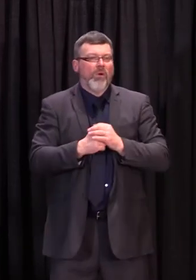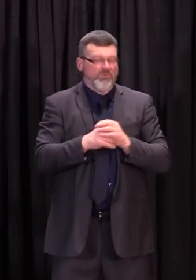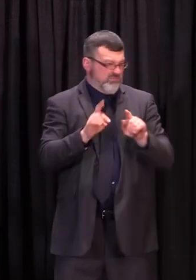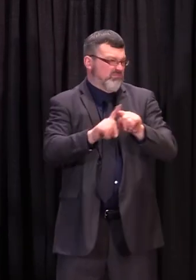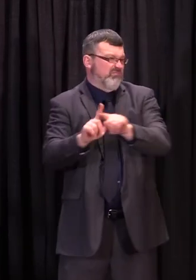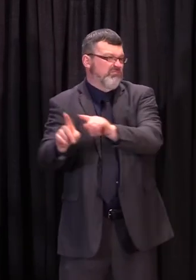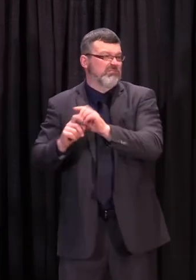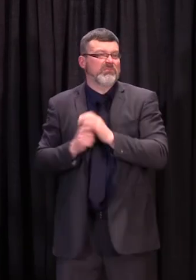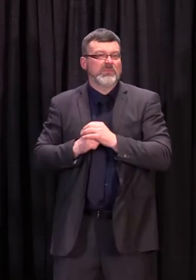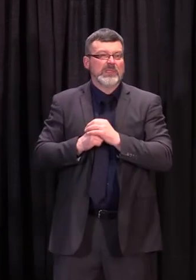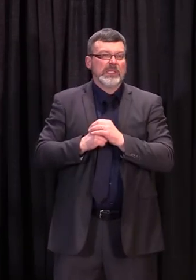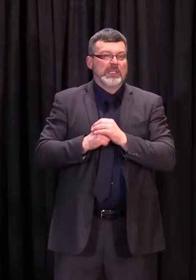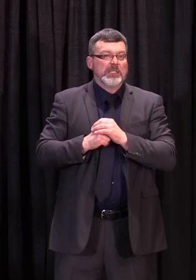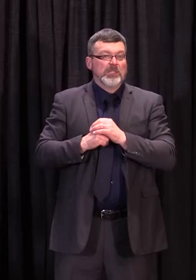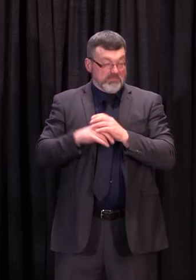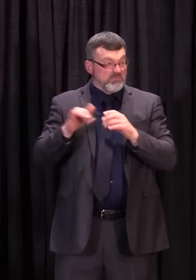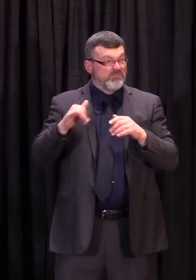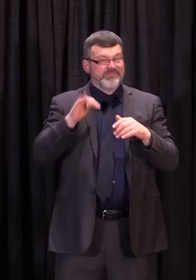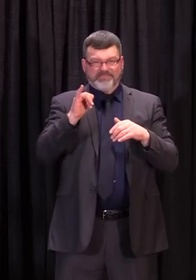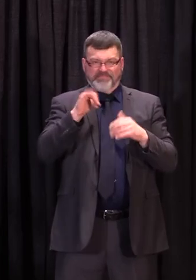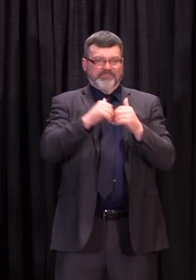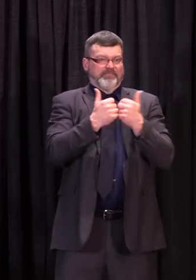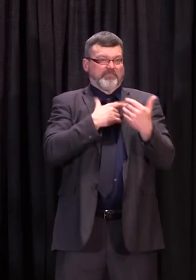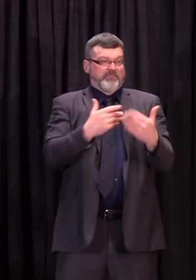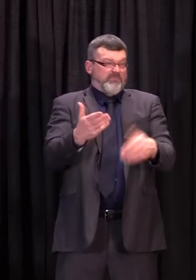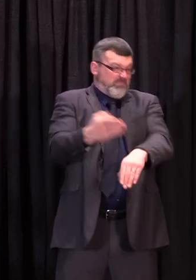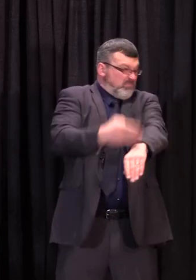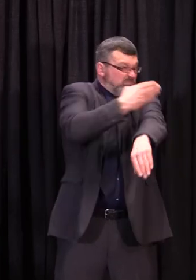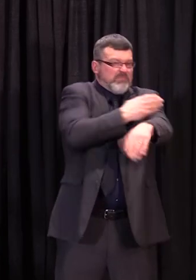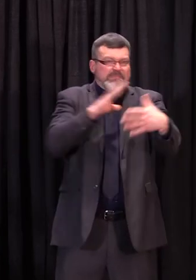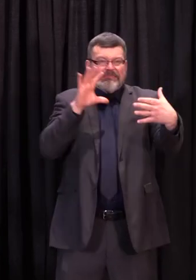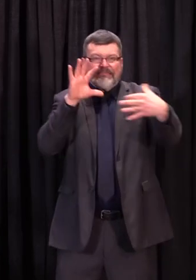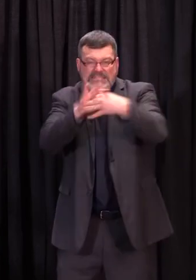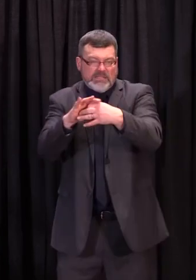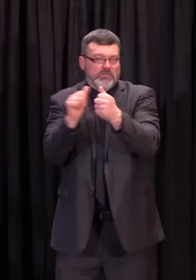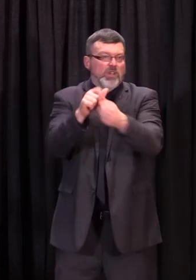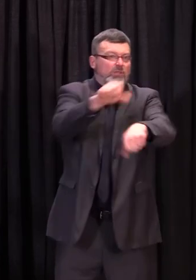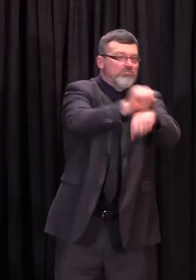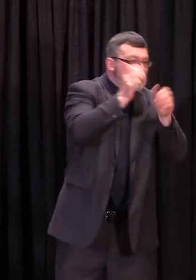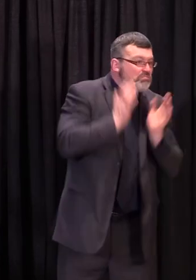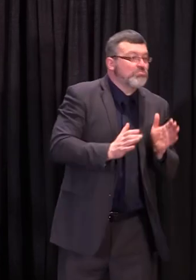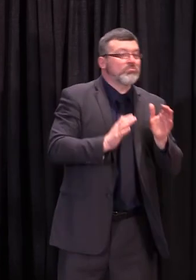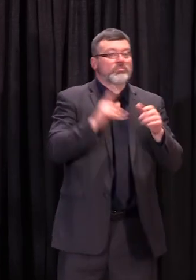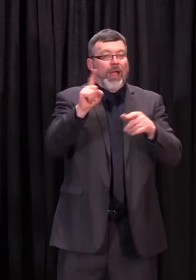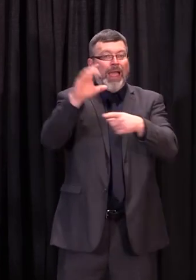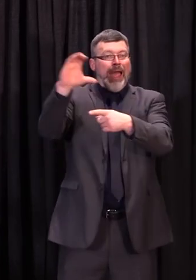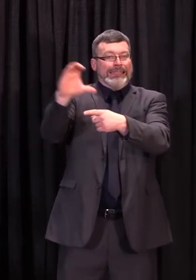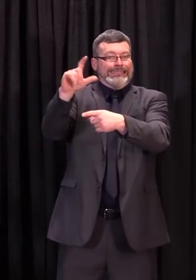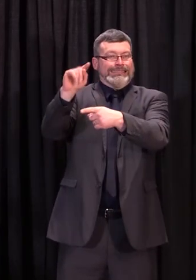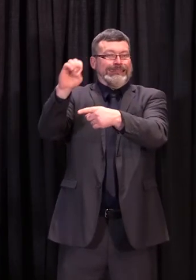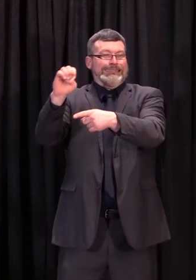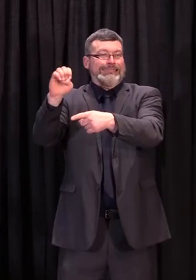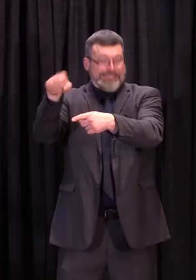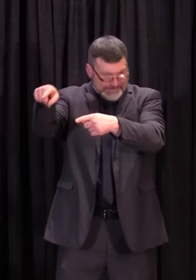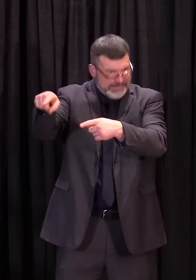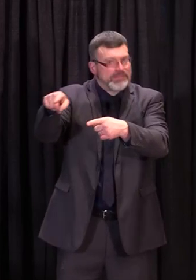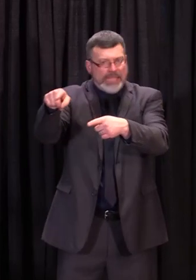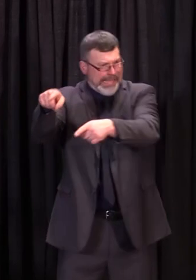employers with career and technical education students and others looking for work. Right